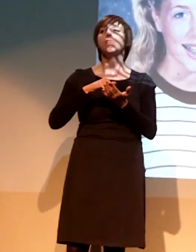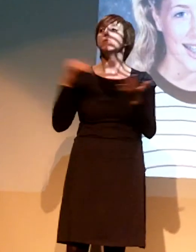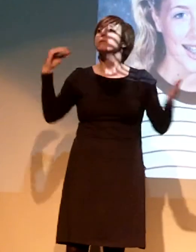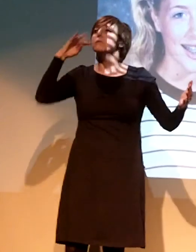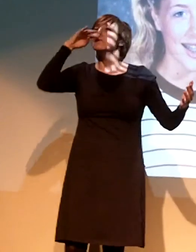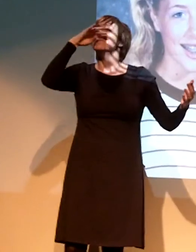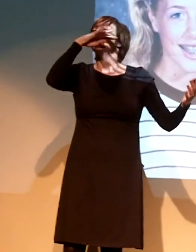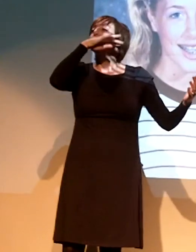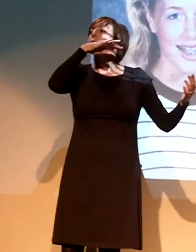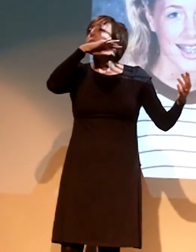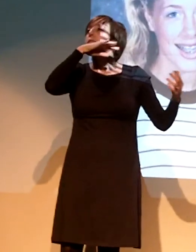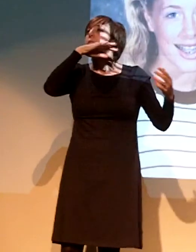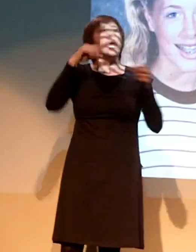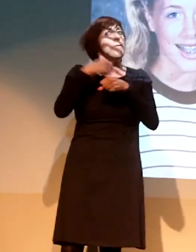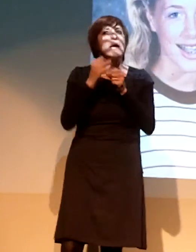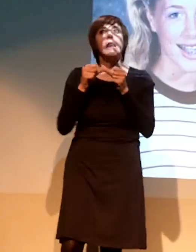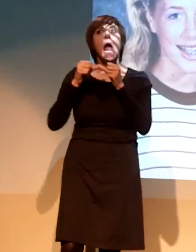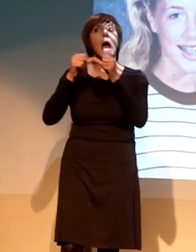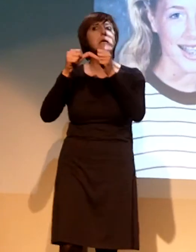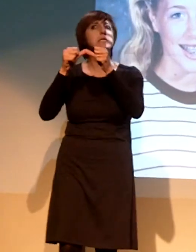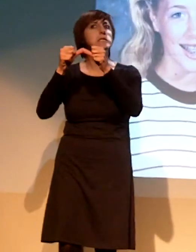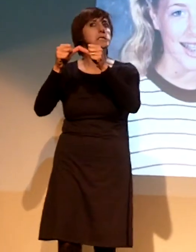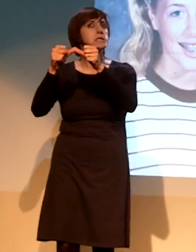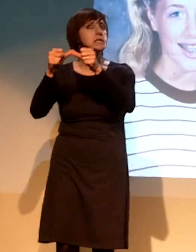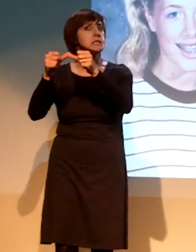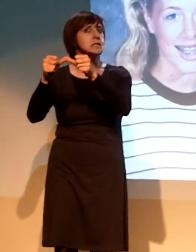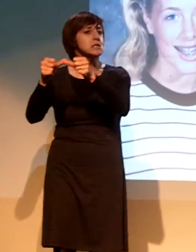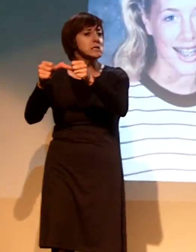Make it last, and it will come back.